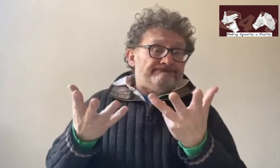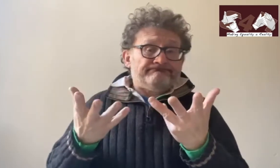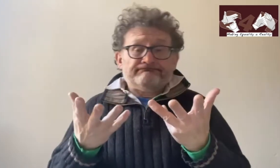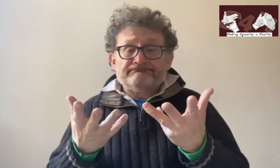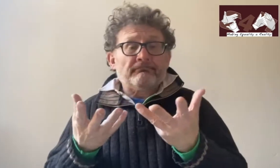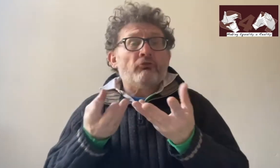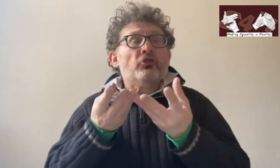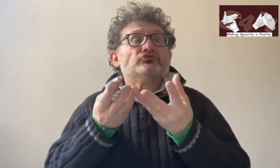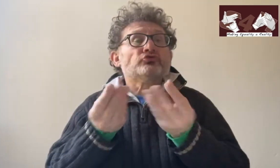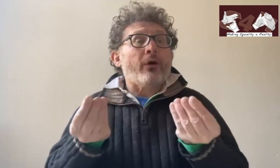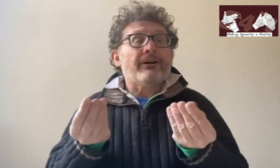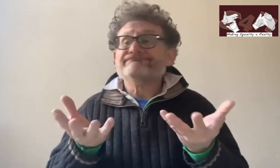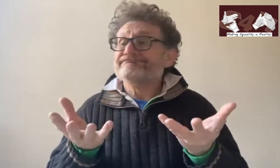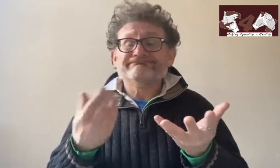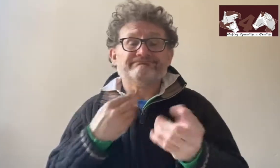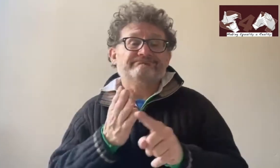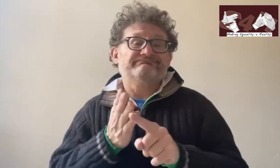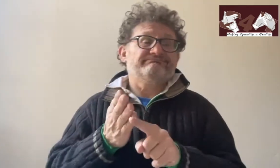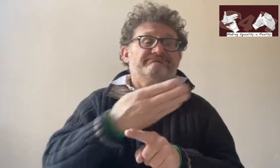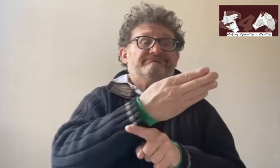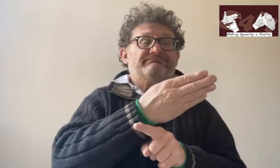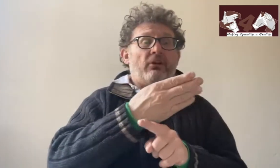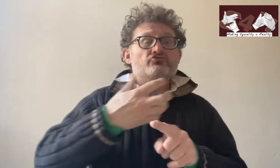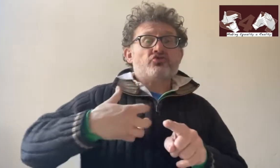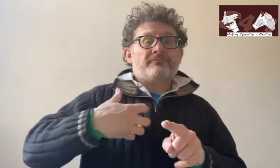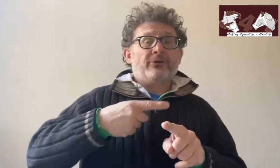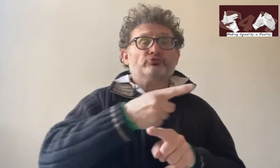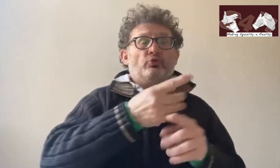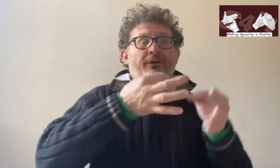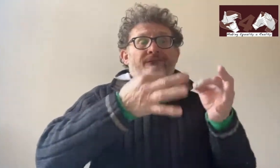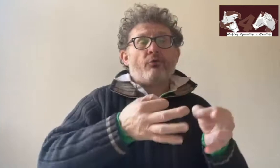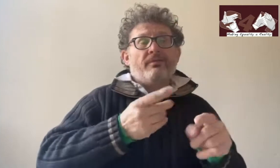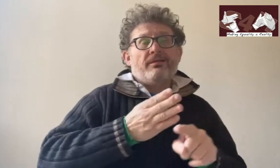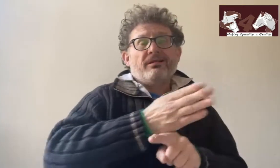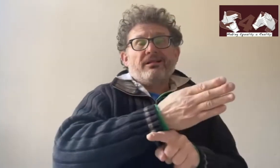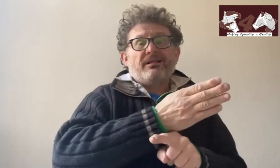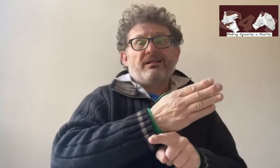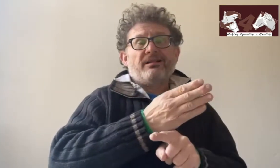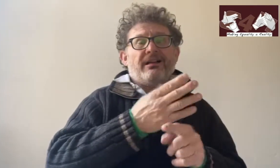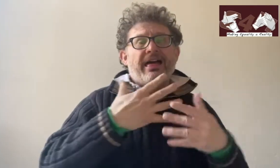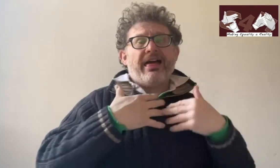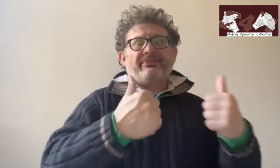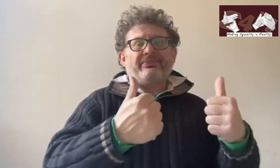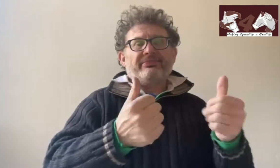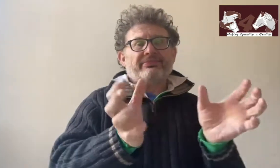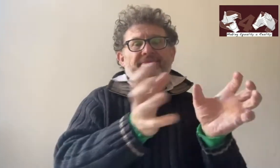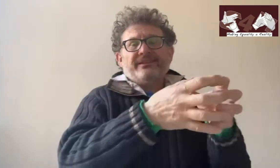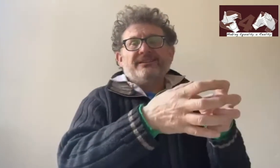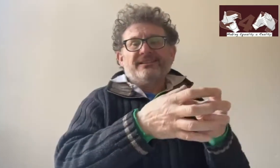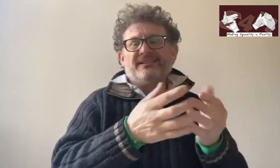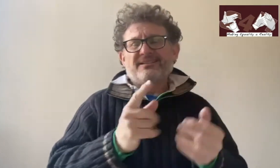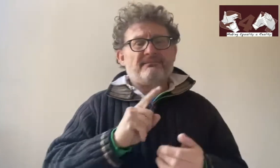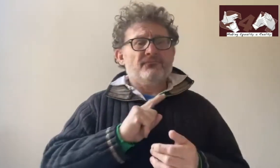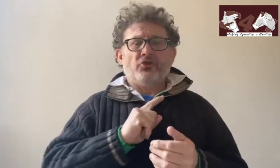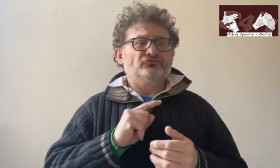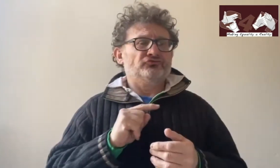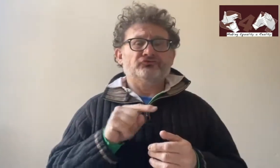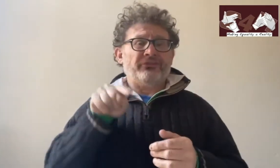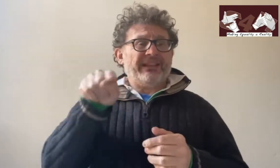We'll see what happens with that. And if that doesn't give me the resolution that I'm wanting, I'm going to go to the appropriate